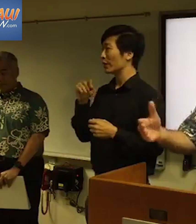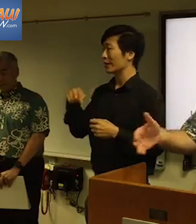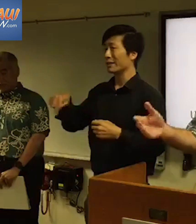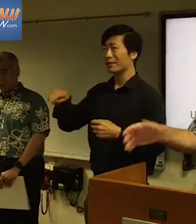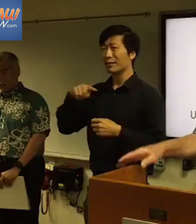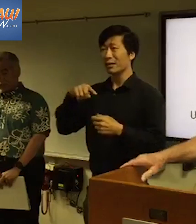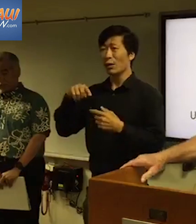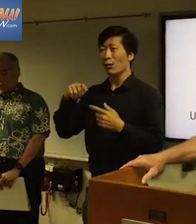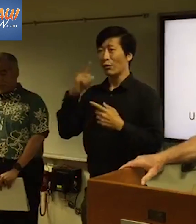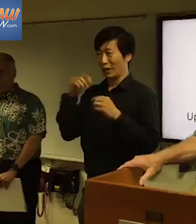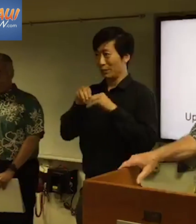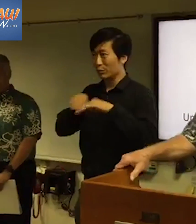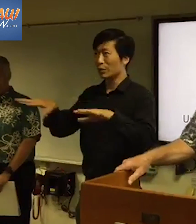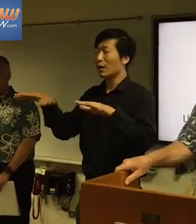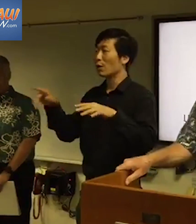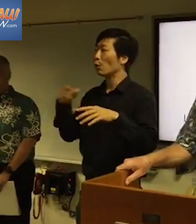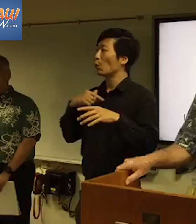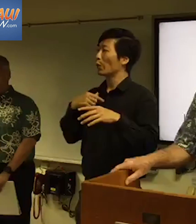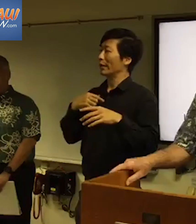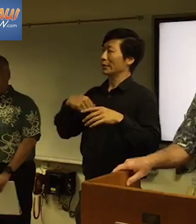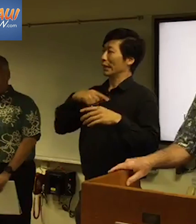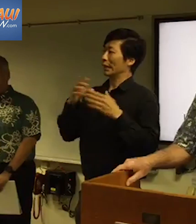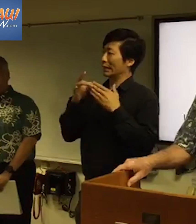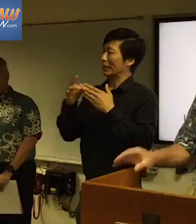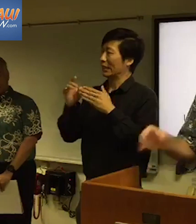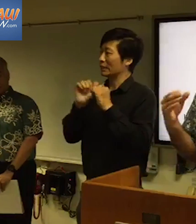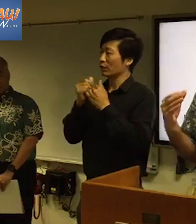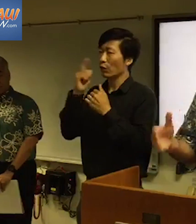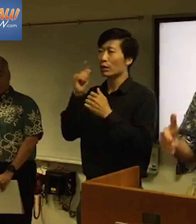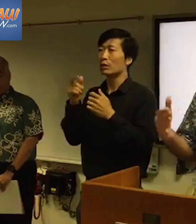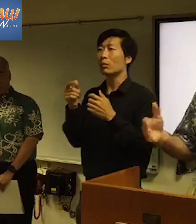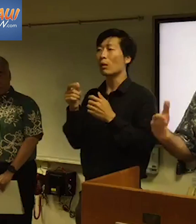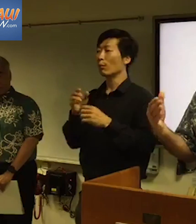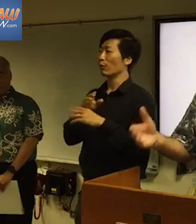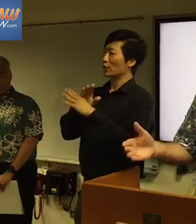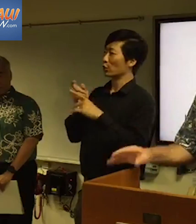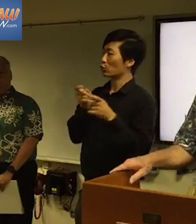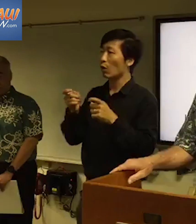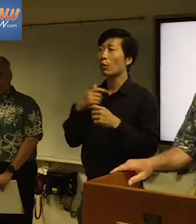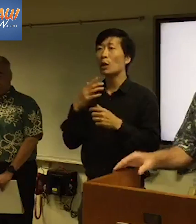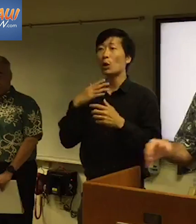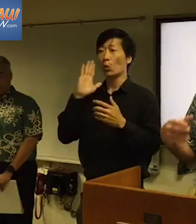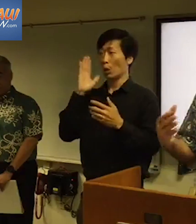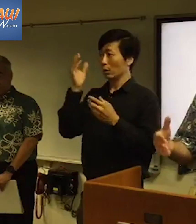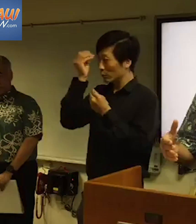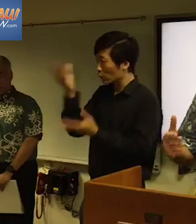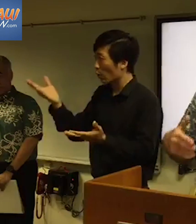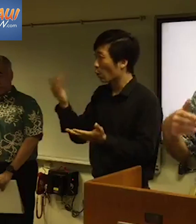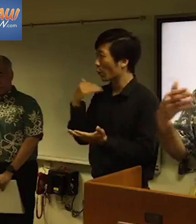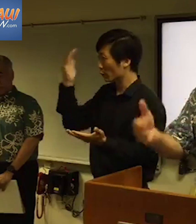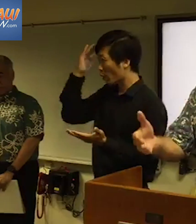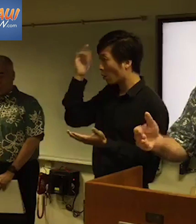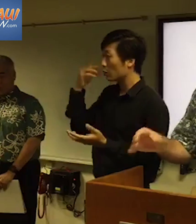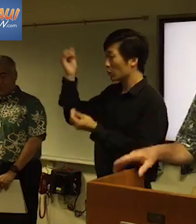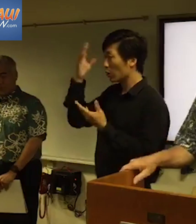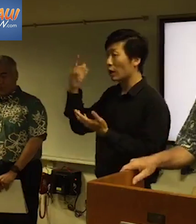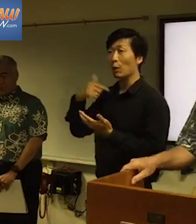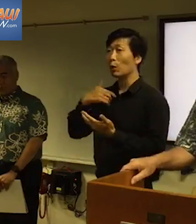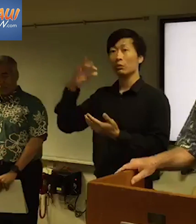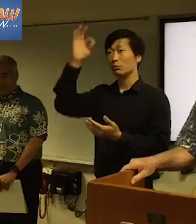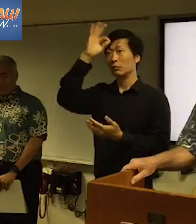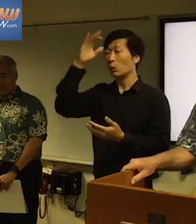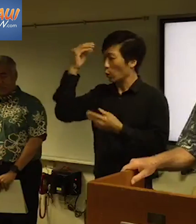now, as I said, we've asked about any potential contacts, and that includes household contacts. Right now, we are not aware of any. We're continuing